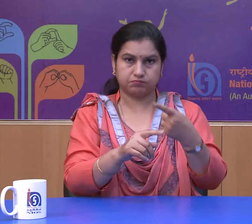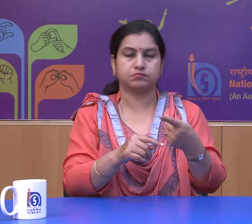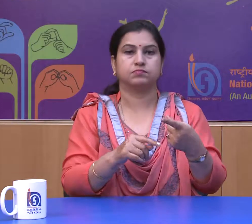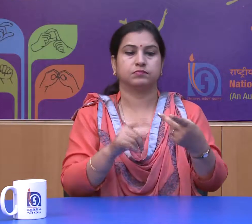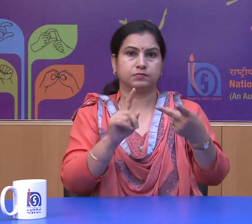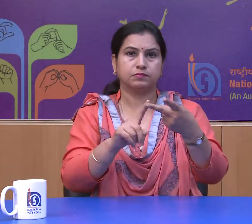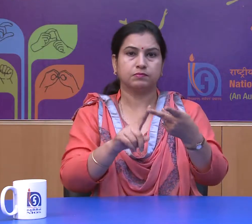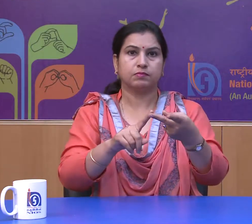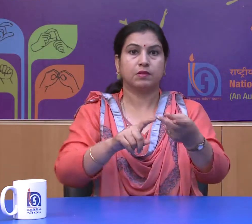republic,